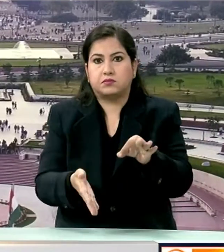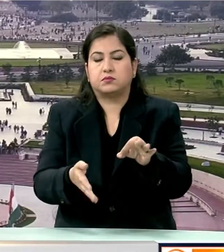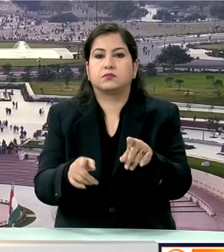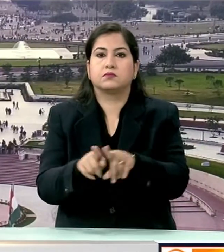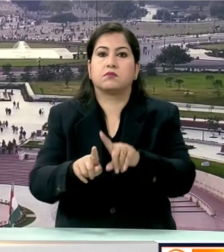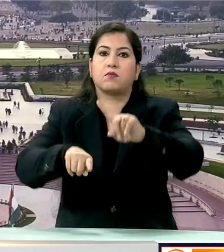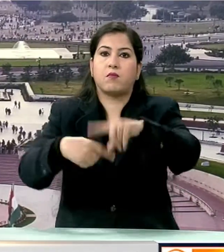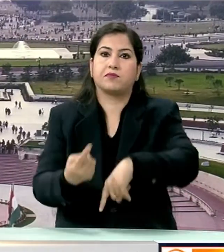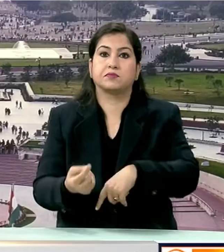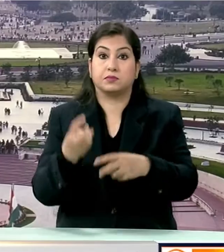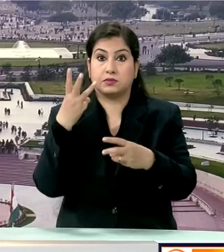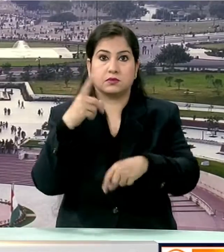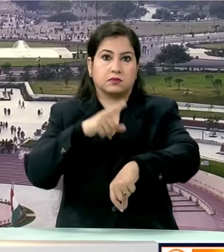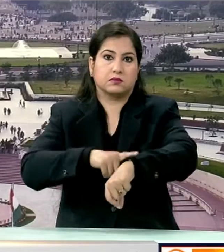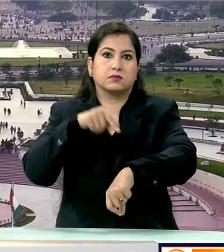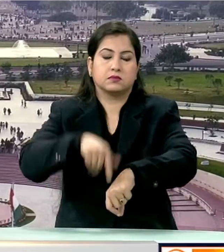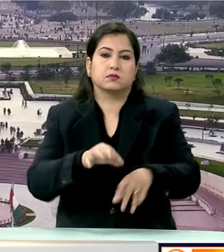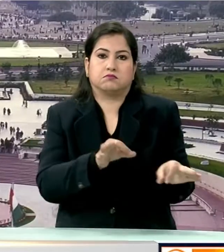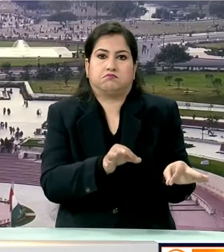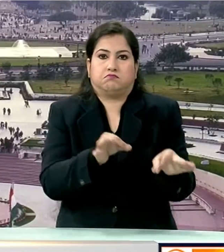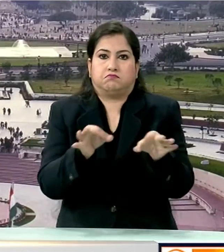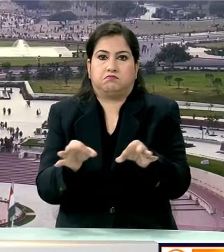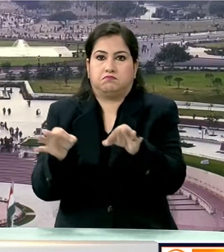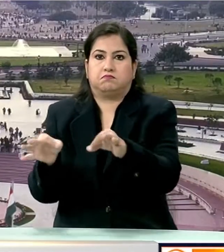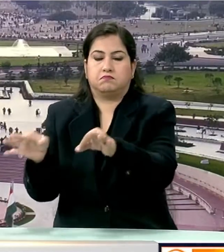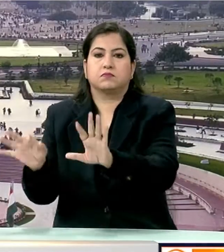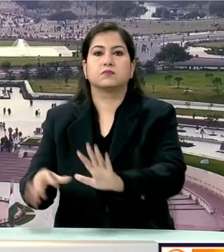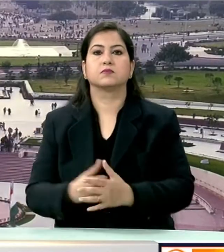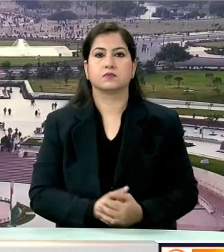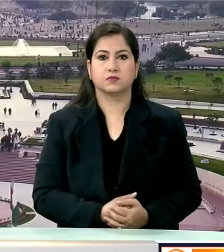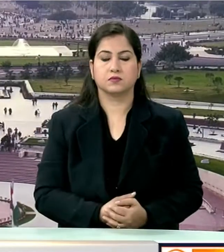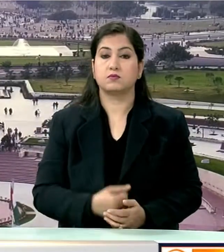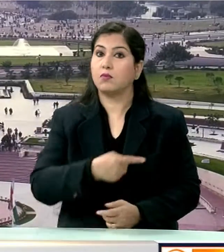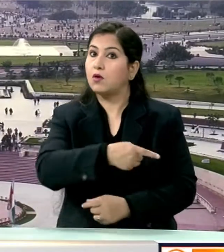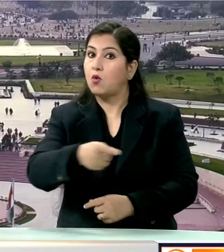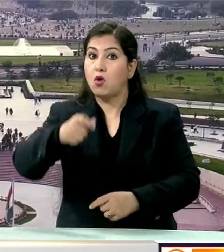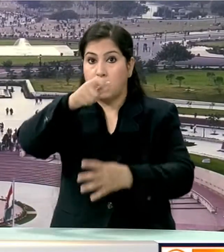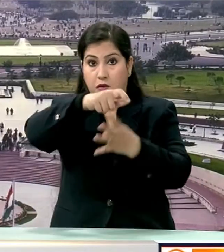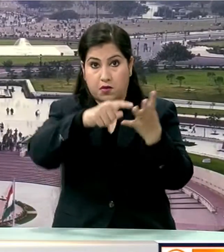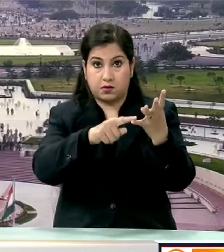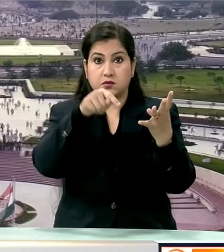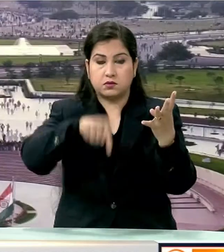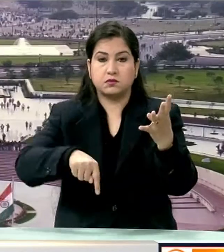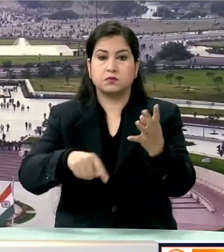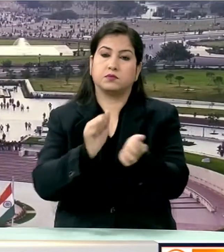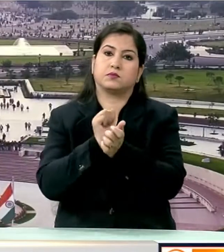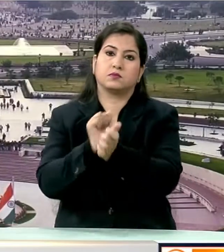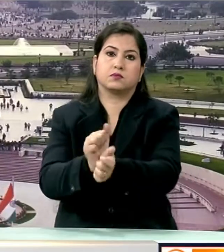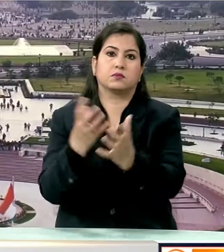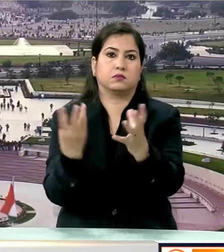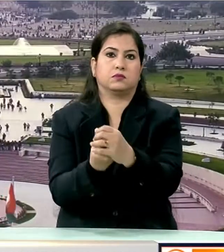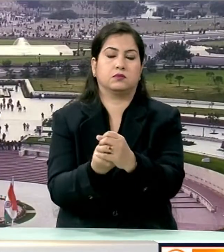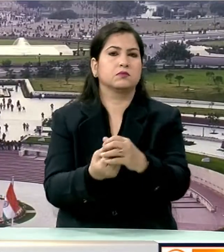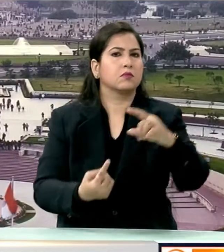deferred thrice due to delays in exhausting legal remedies. All the convicts in the case were to be hanged together